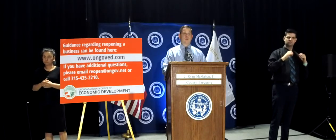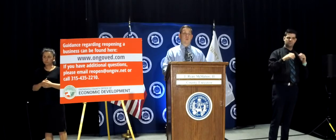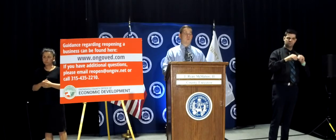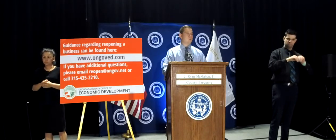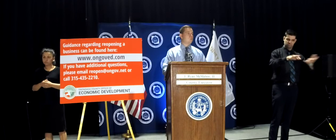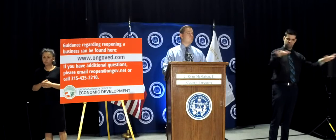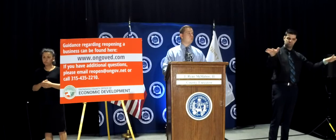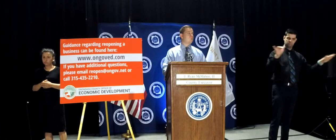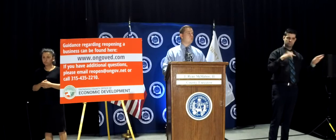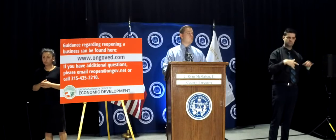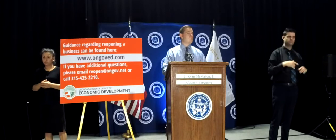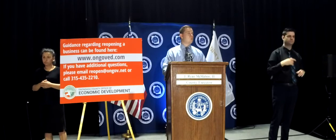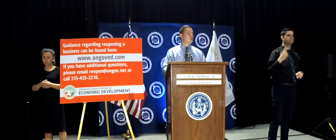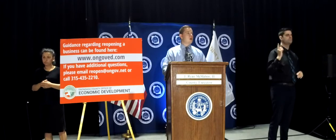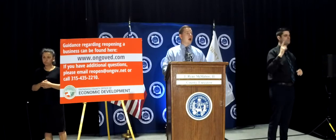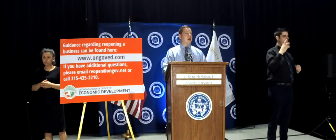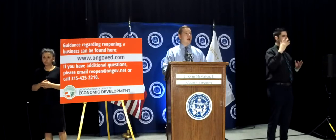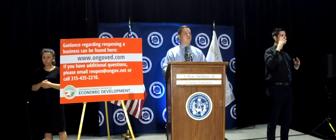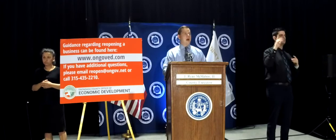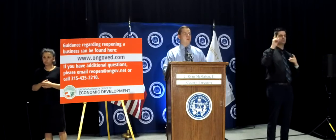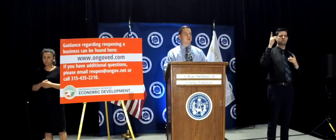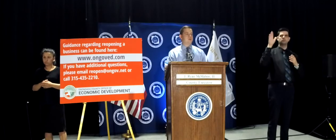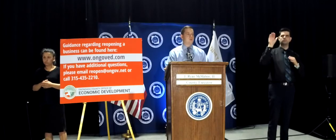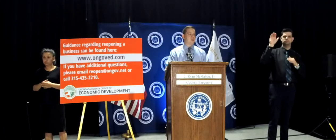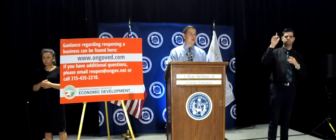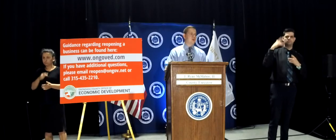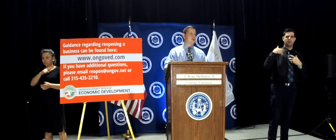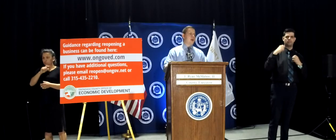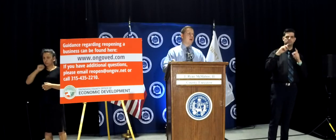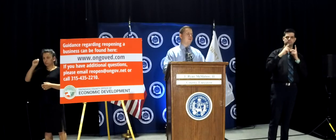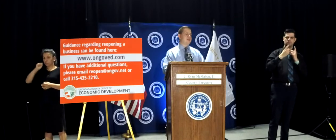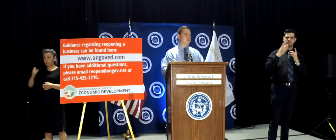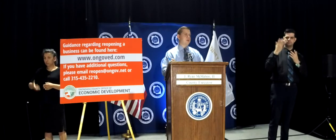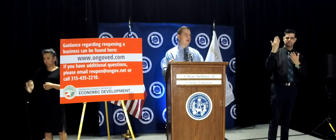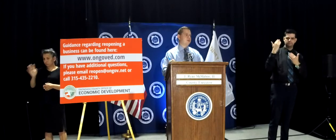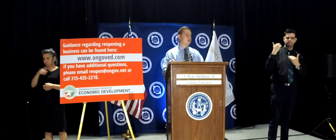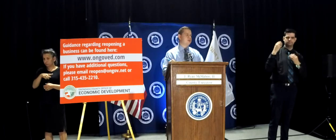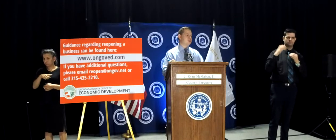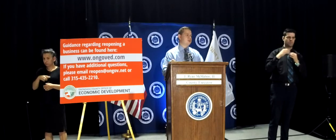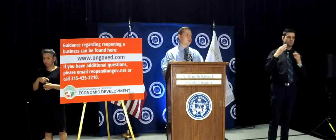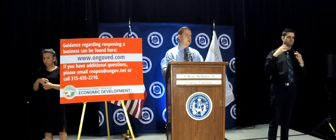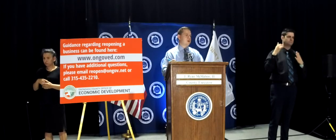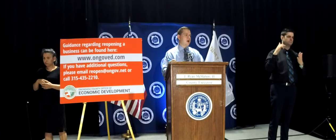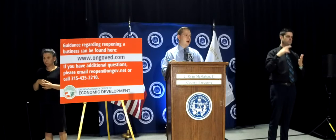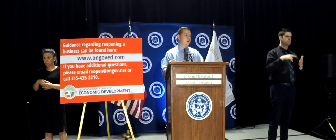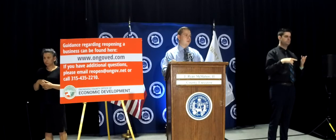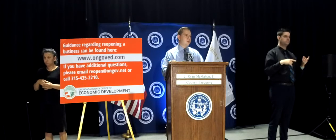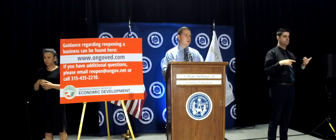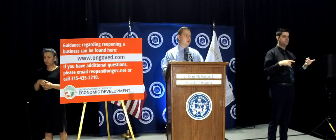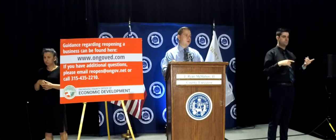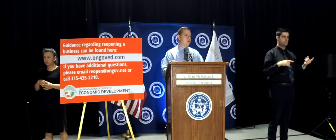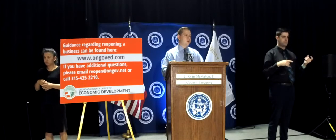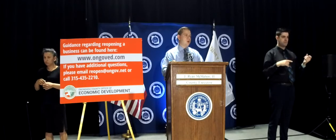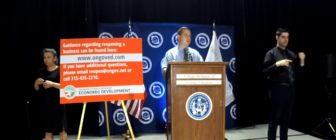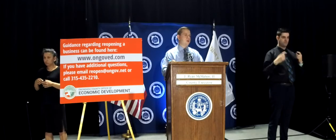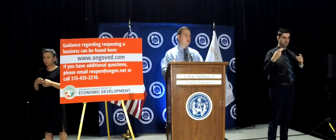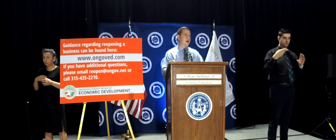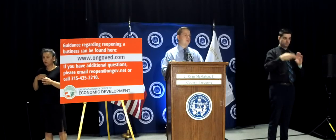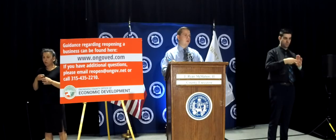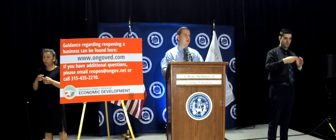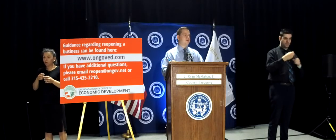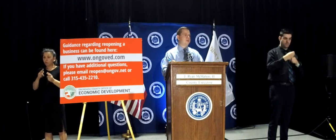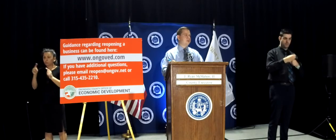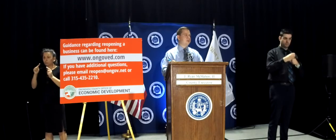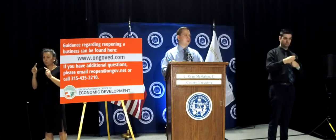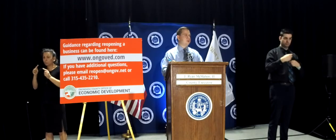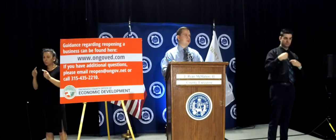Have you been out with the protesters this week? I've If so, met with what's your different leaders, and experience? I've had some conversations. I